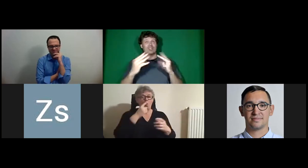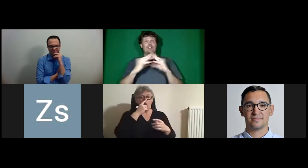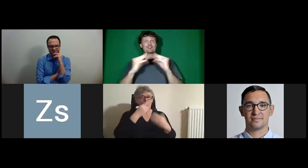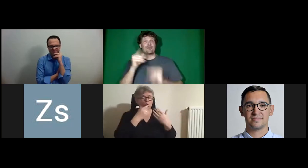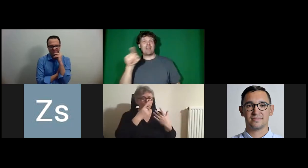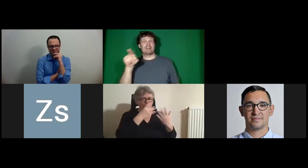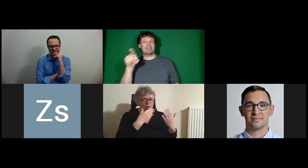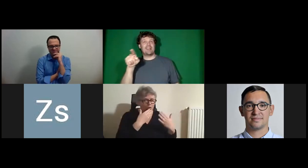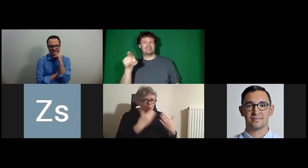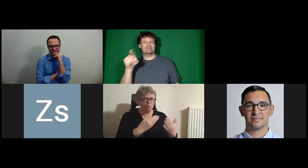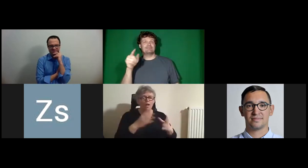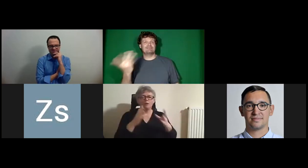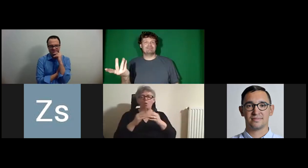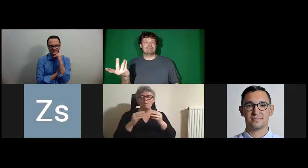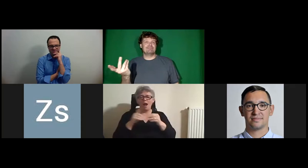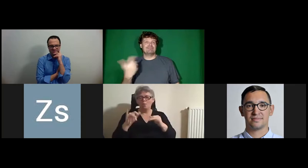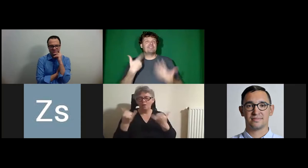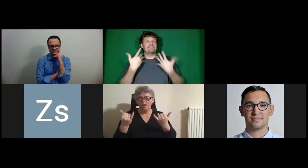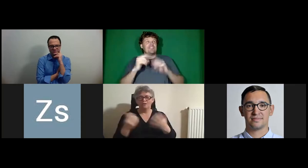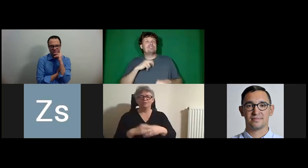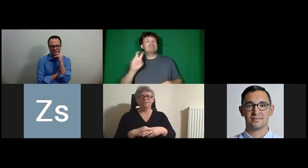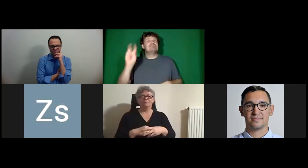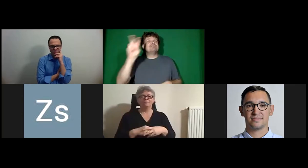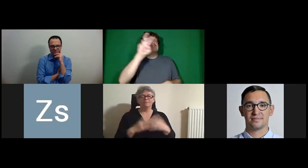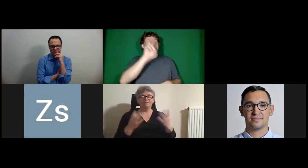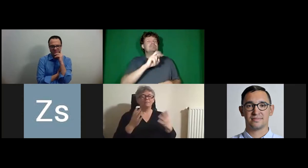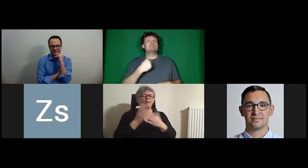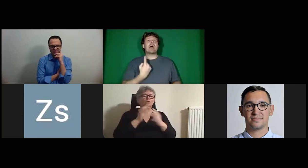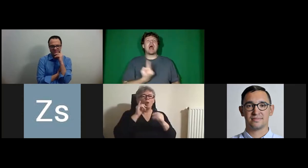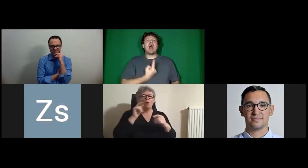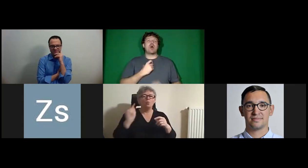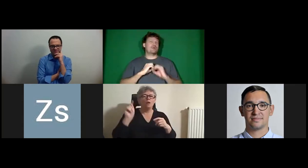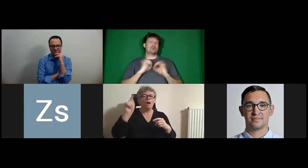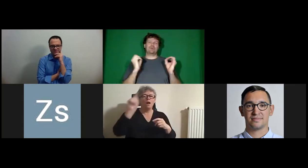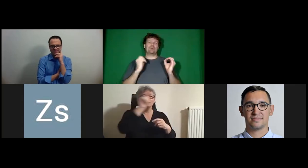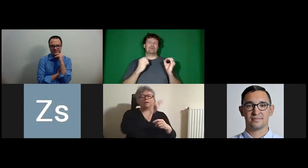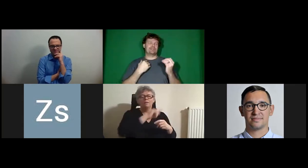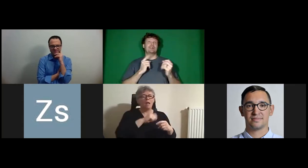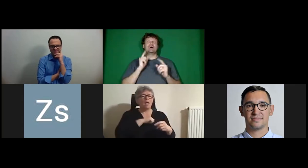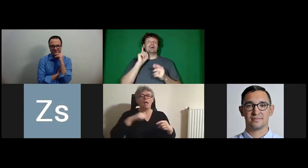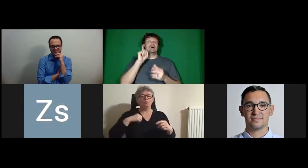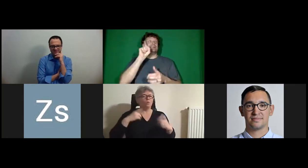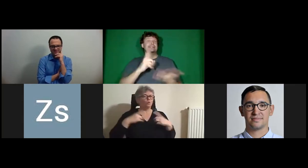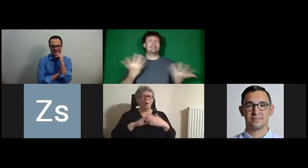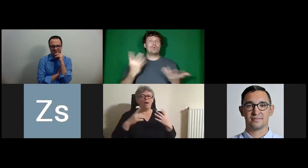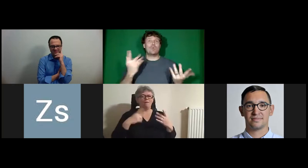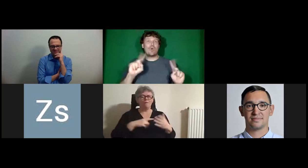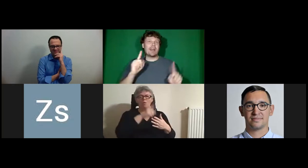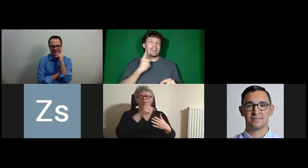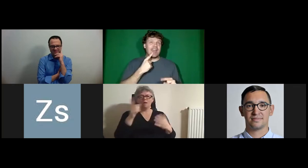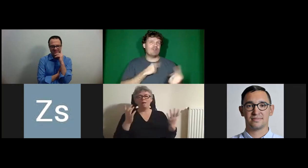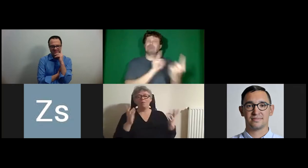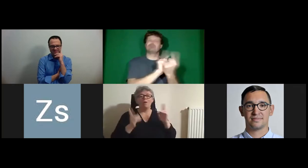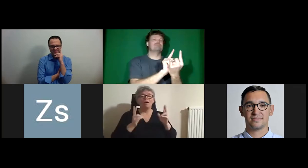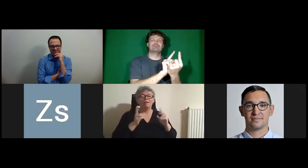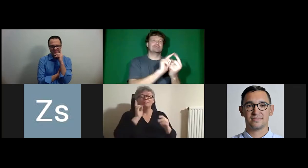And in Russia as well, and in Romania, I've traveled to so many countries now that